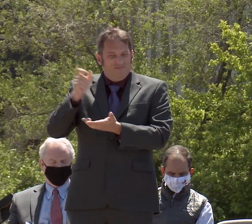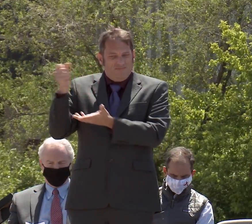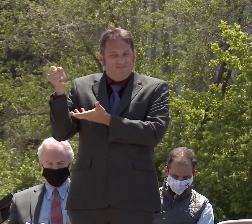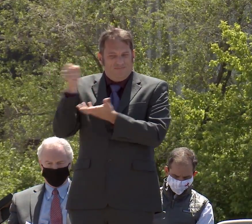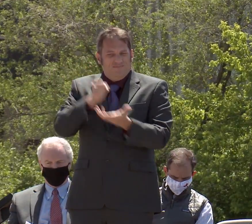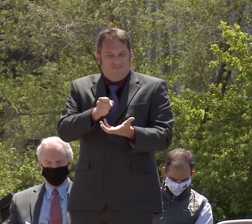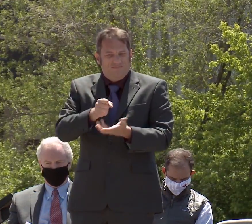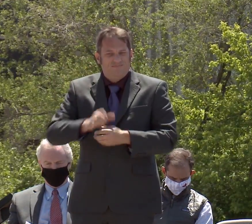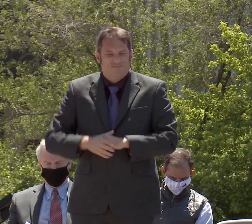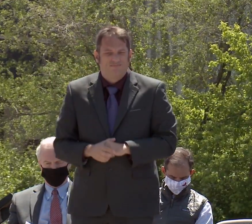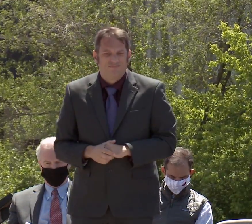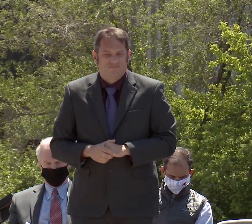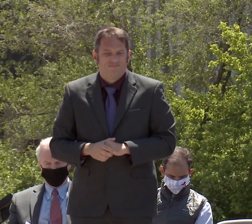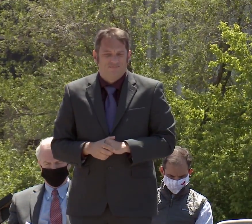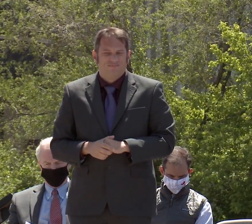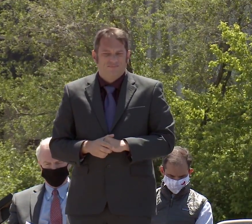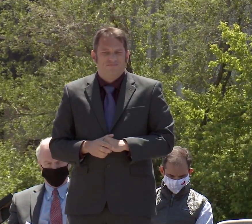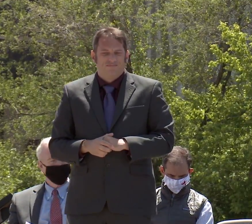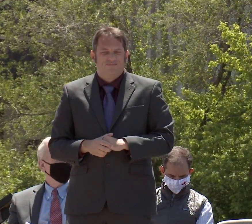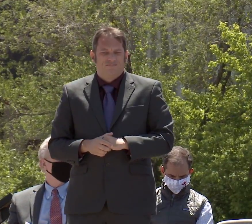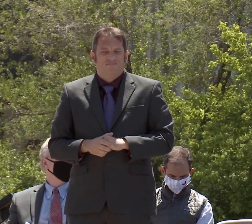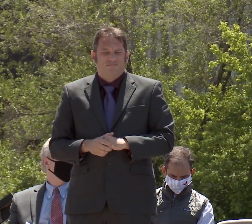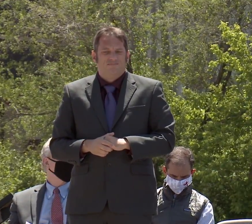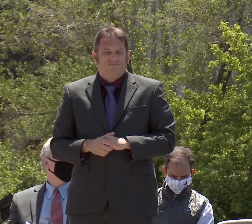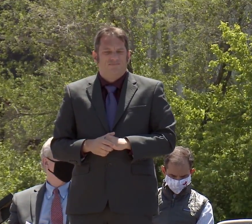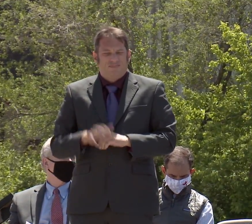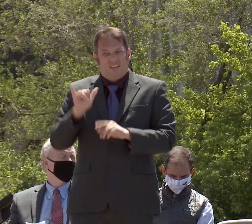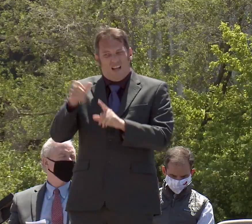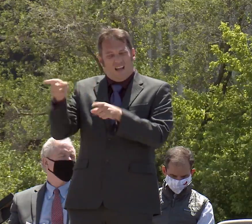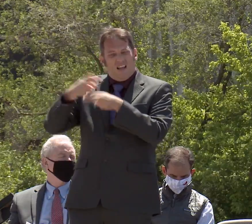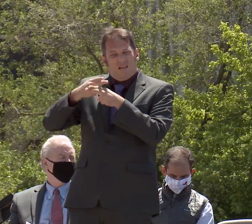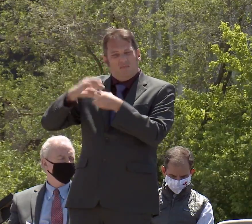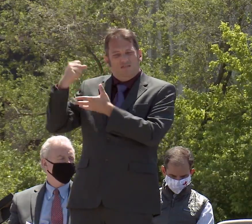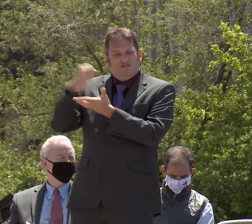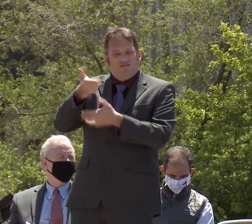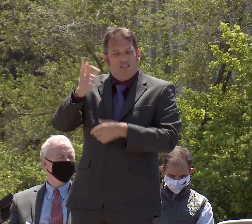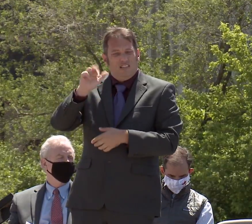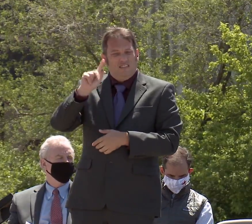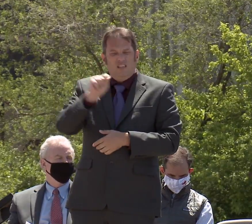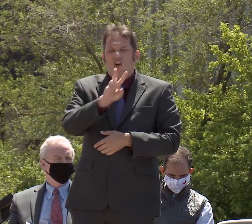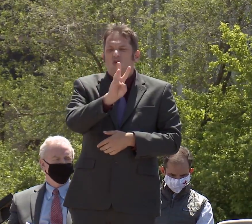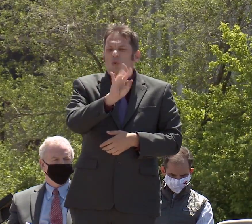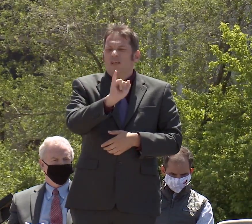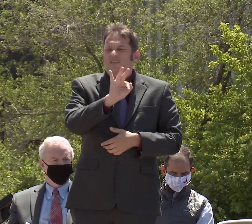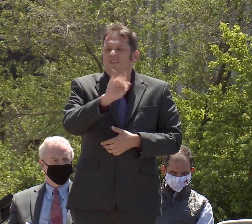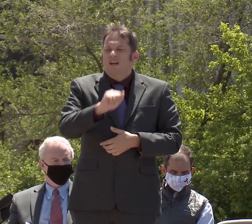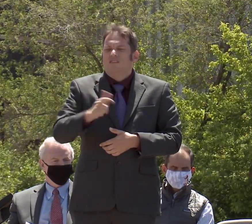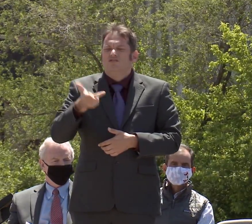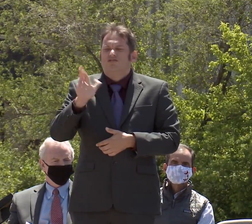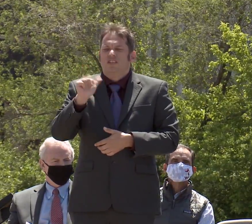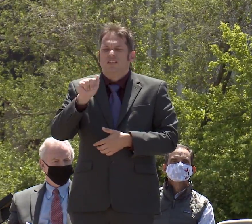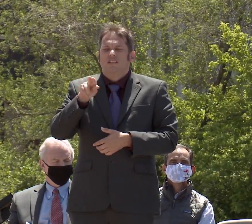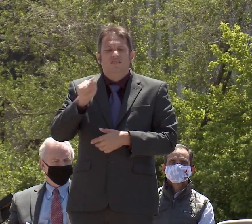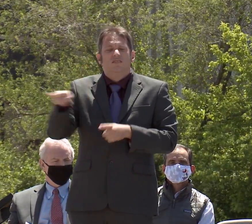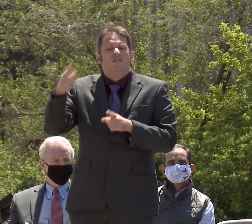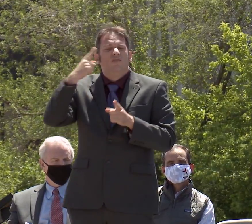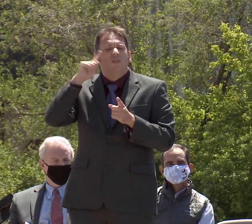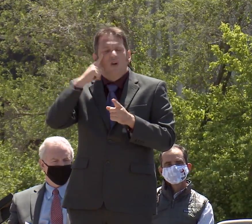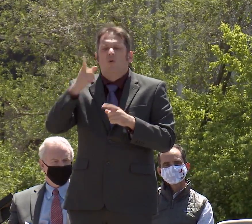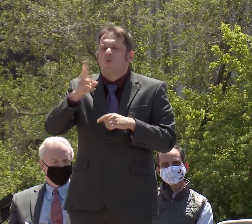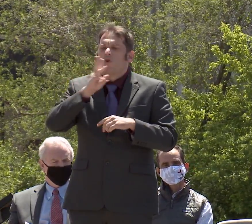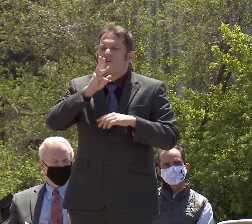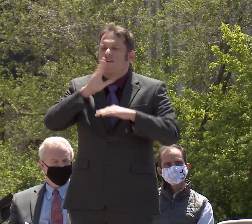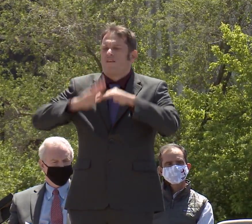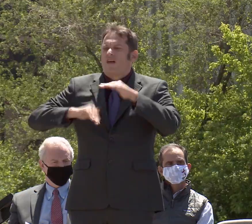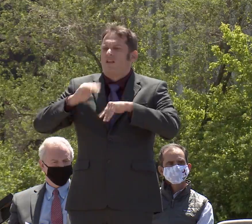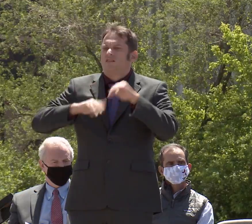that we could supplement the capital capacity of our water facility plants in this country to be able to